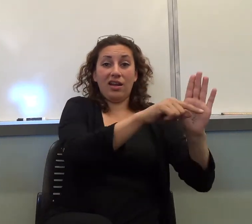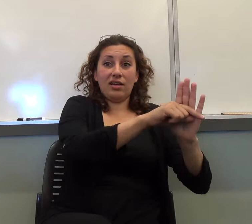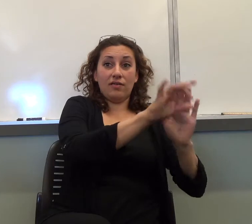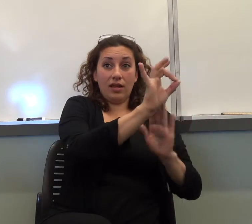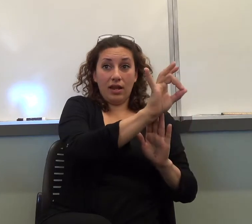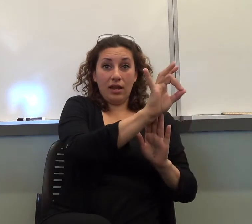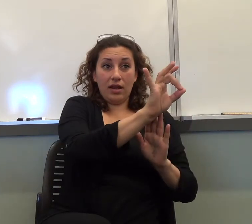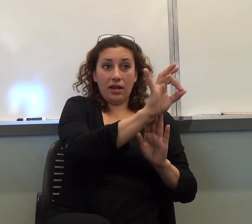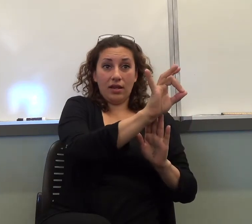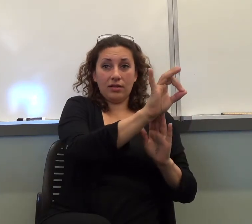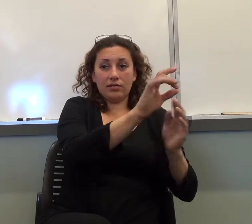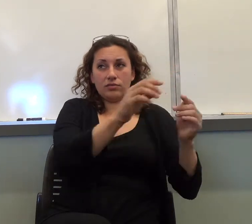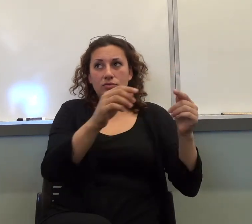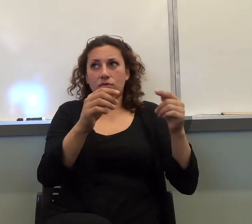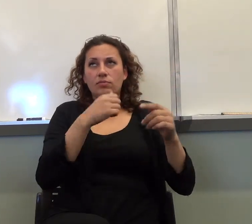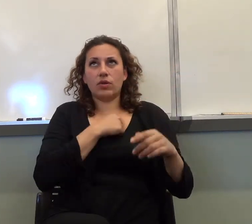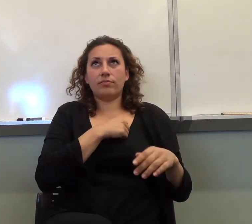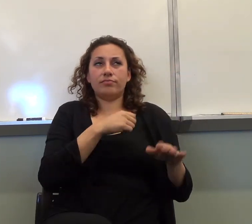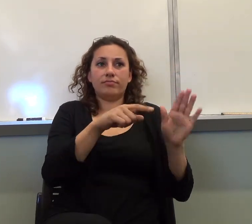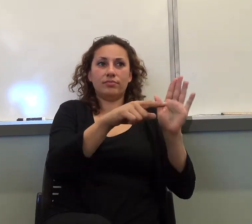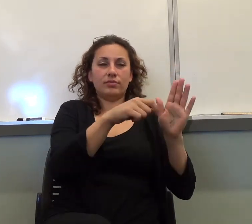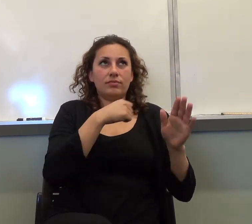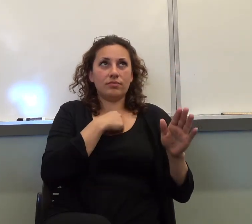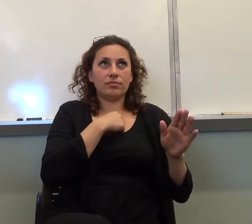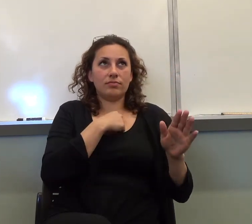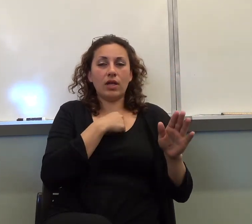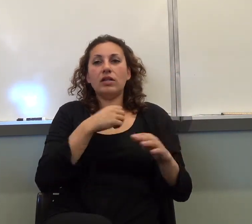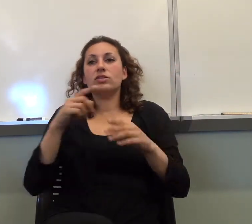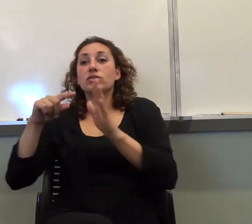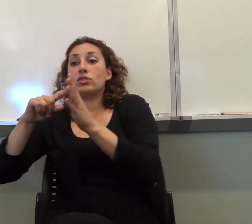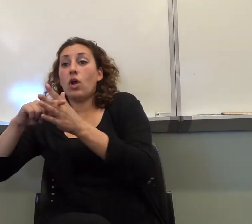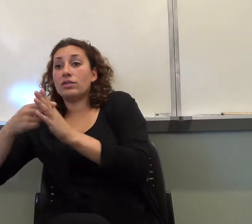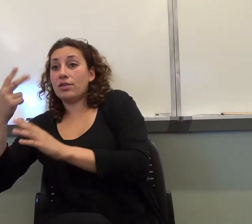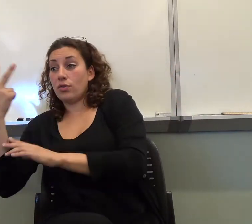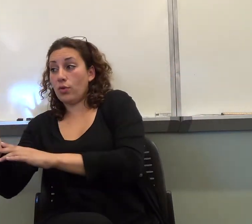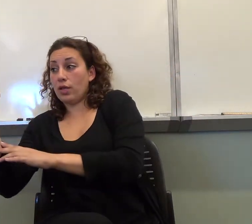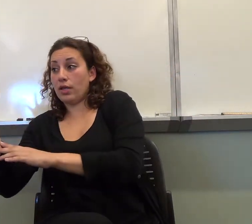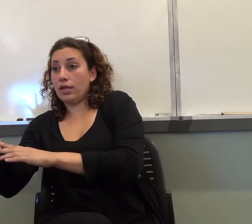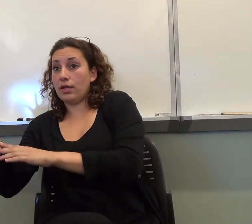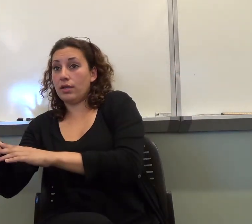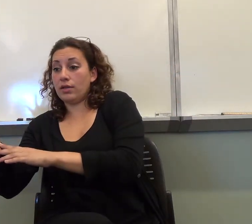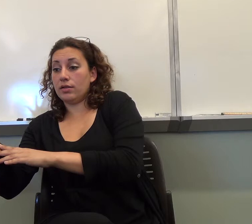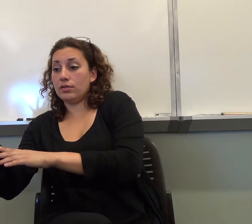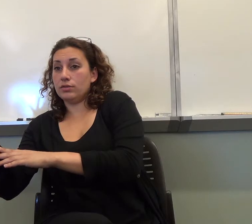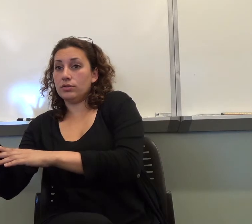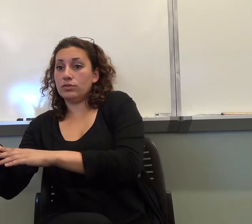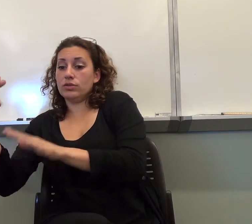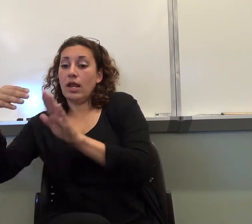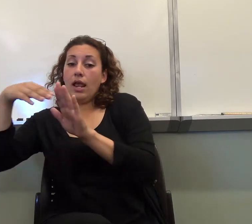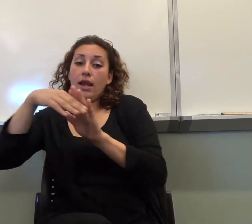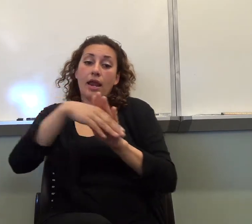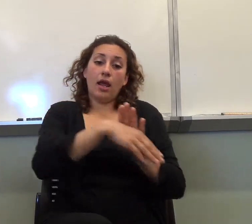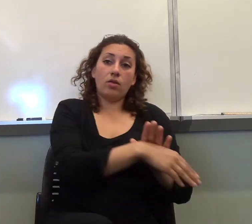3 below 0, I'm sorry, 3 above 0, and goes all the way down to 8 below 0. That's an 11-degree